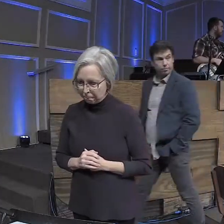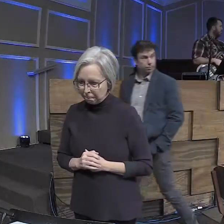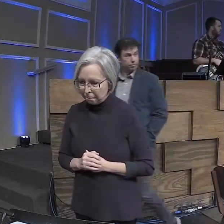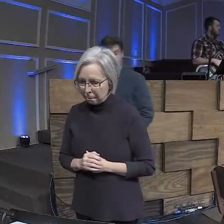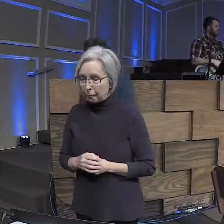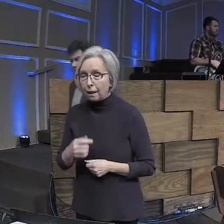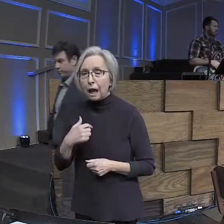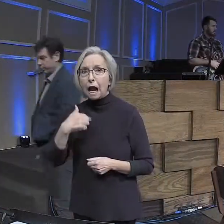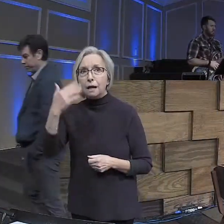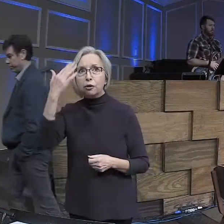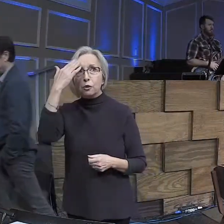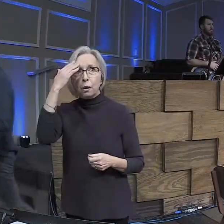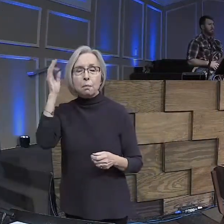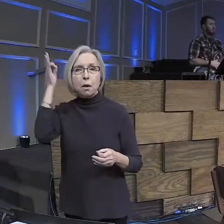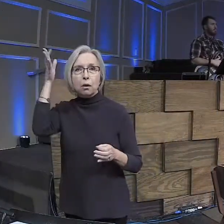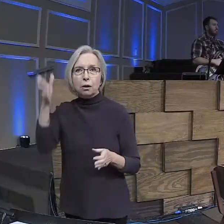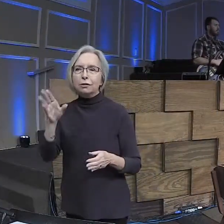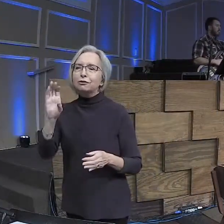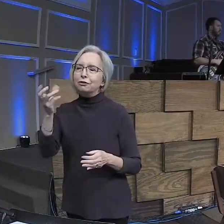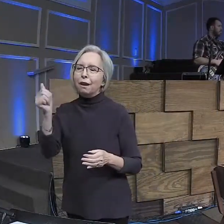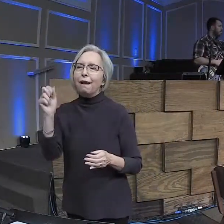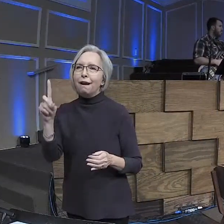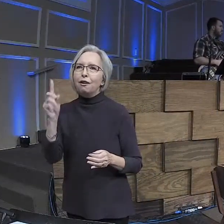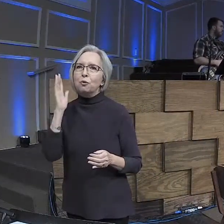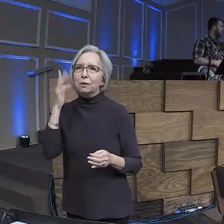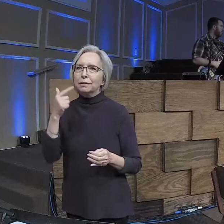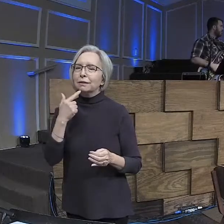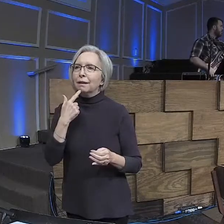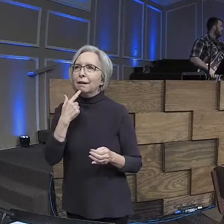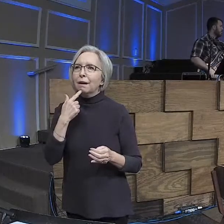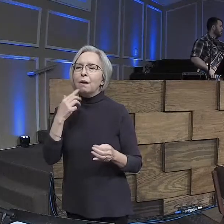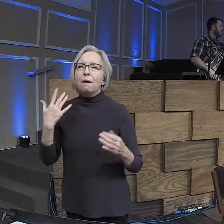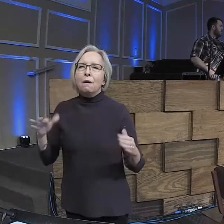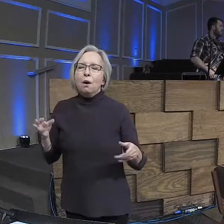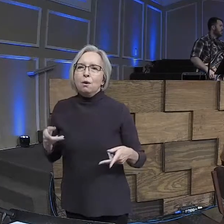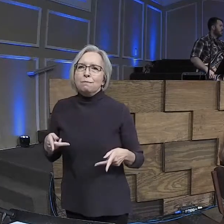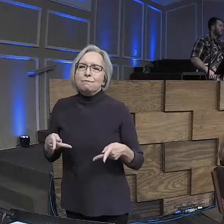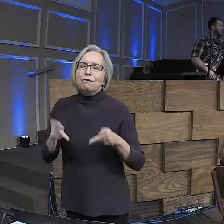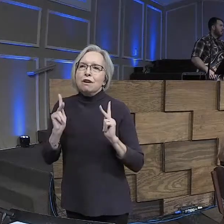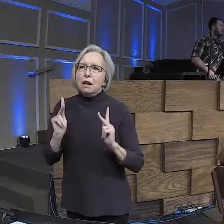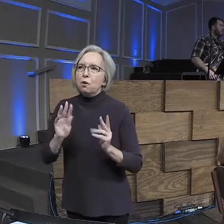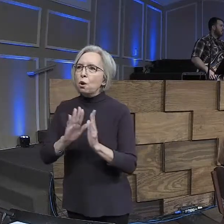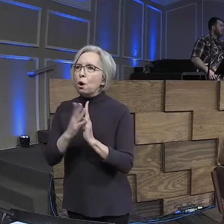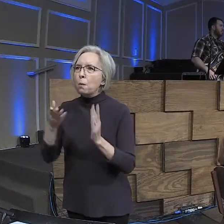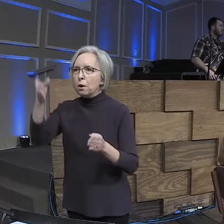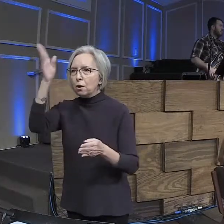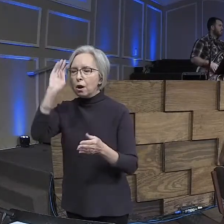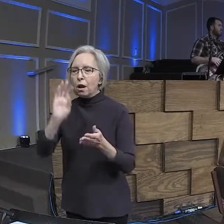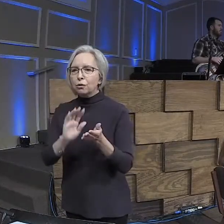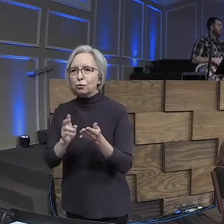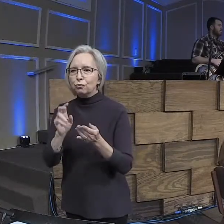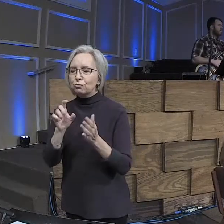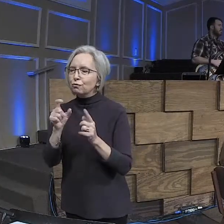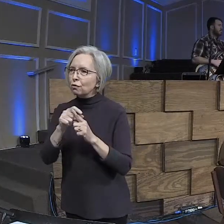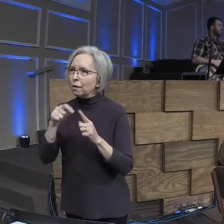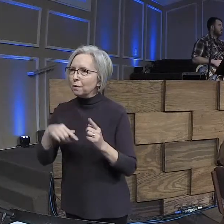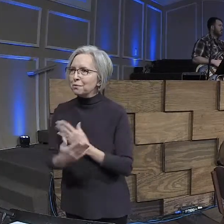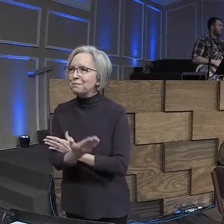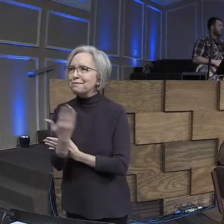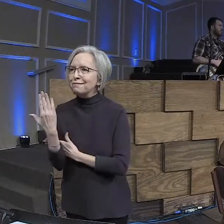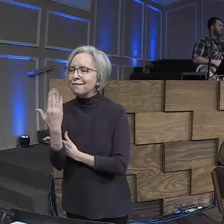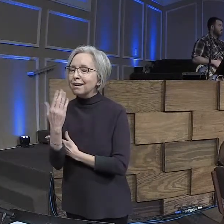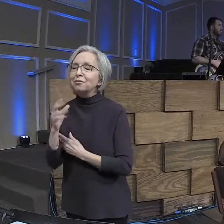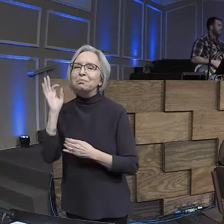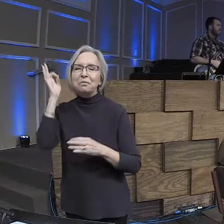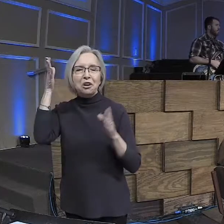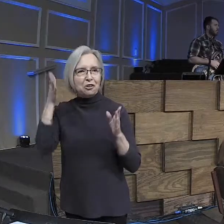I know Pastor Chad would say that it's an incredible privilege to open God's Word, and this morning we get to hear Pastor Steve do just the same. I'm